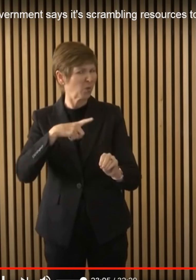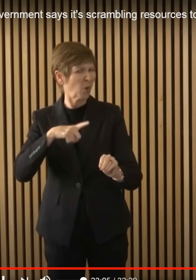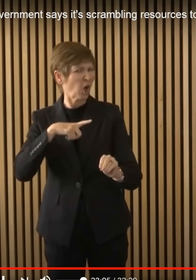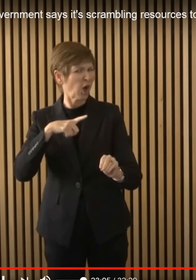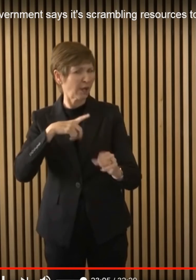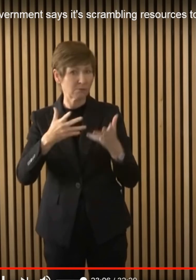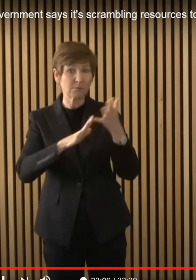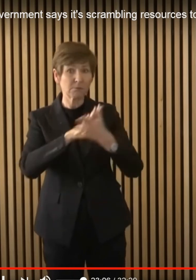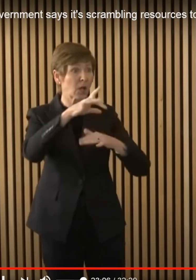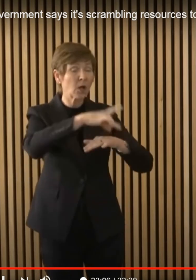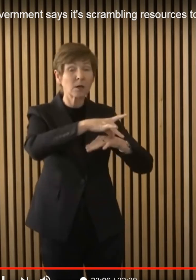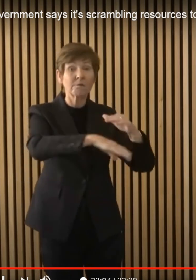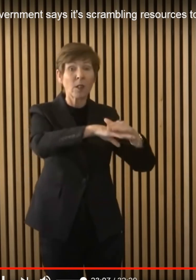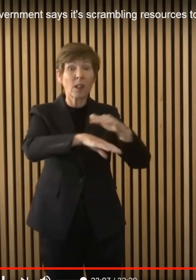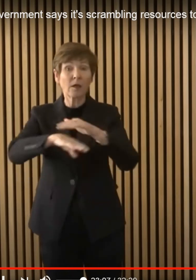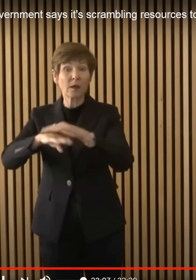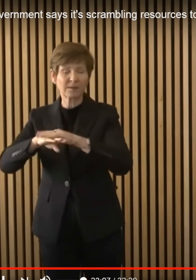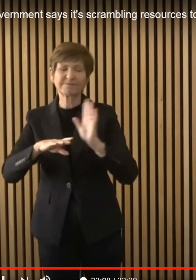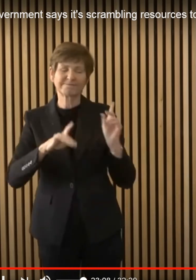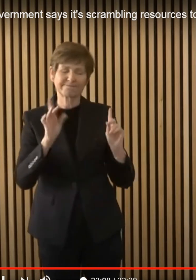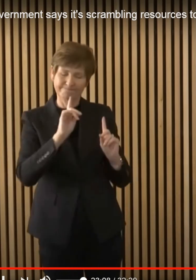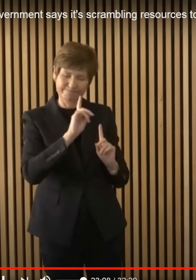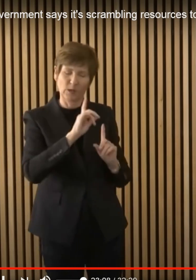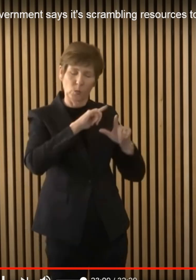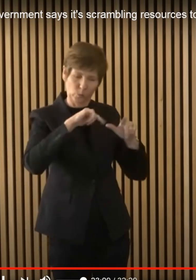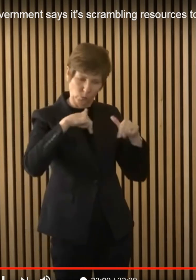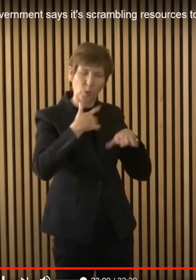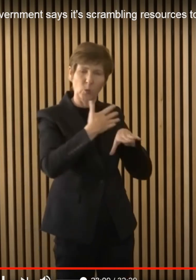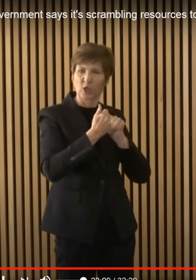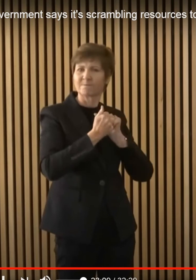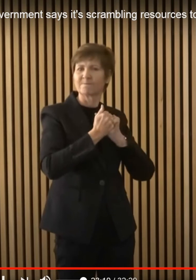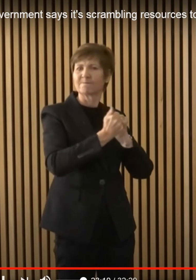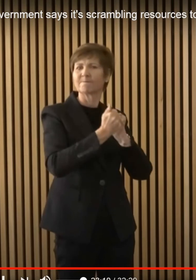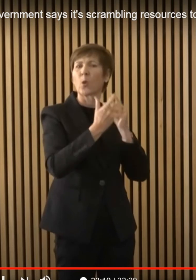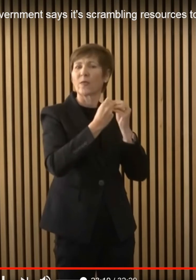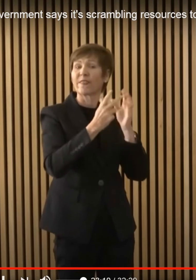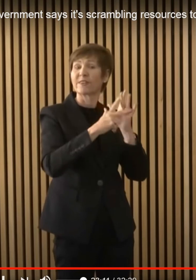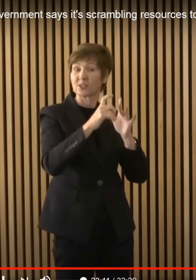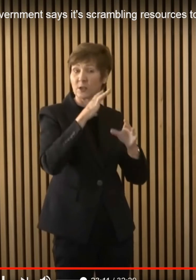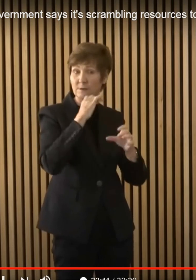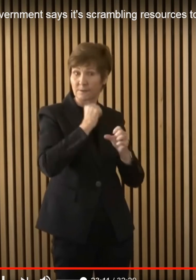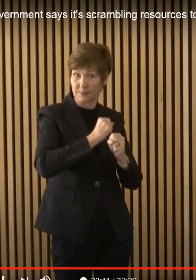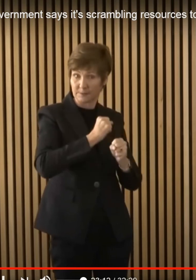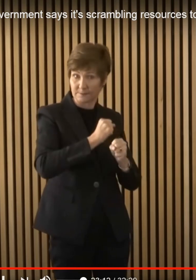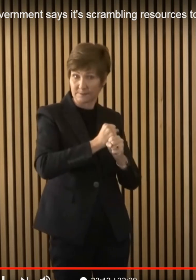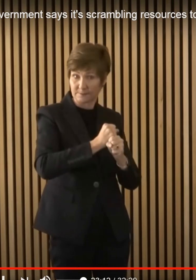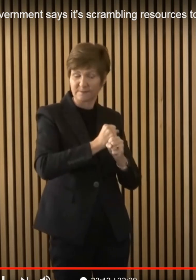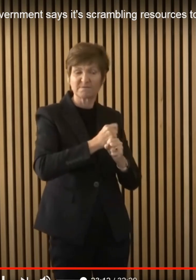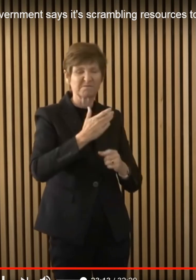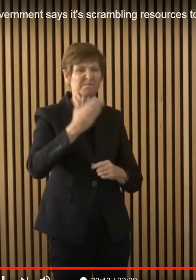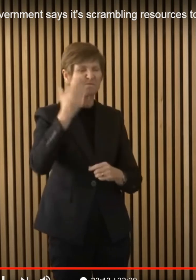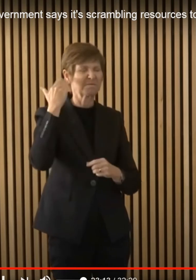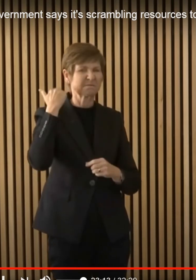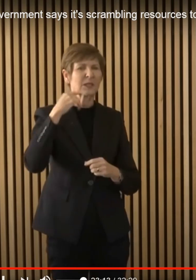has said, with the Victorian government. This decision was taken in March in order to make that capacity available, and it's